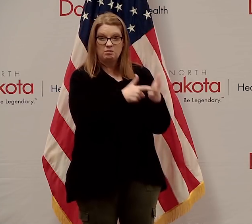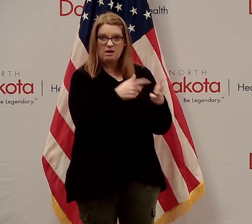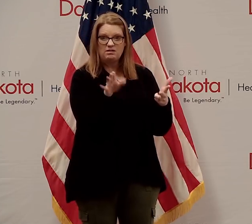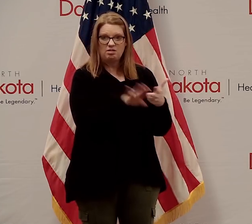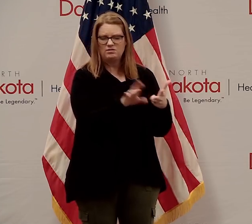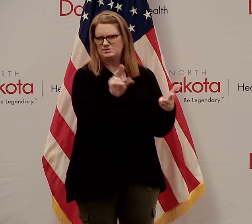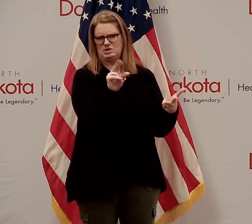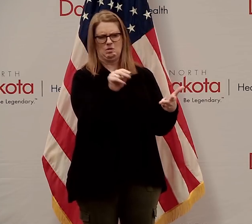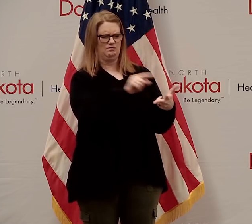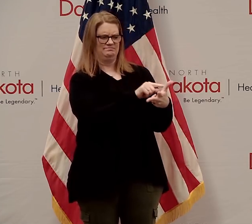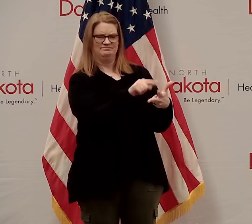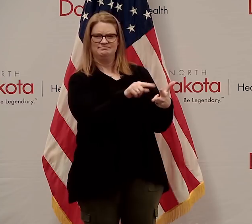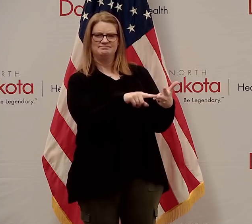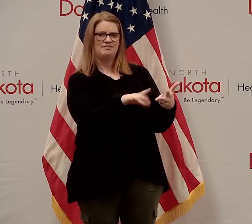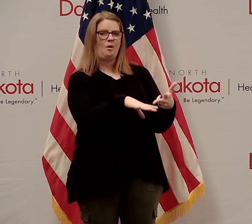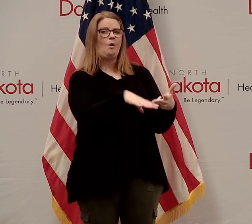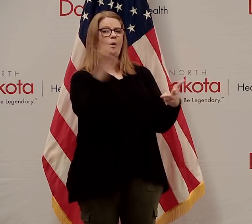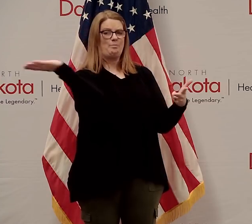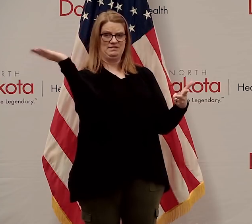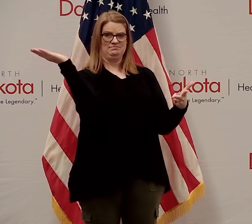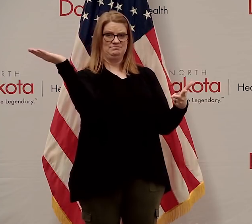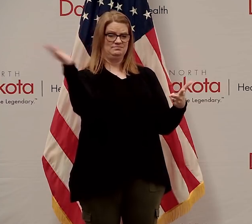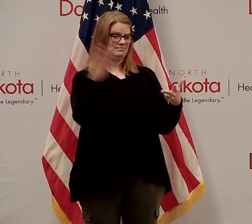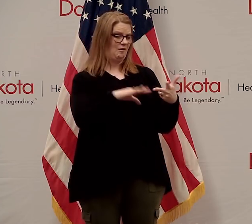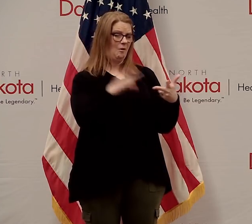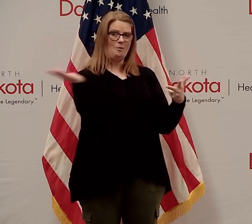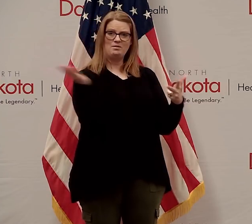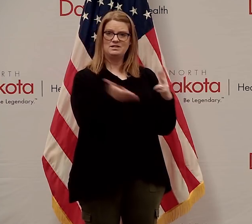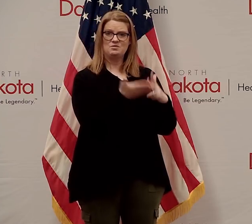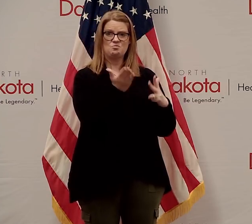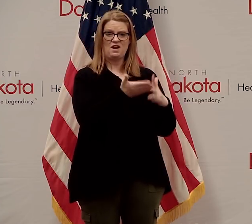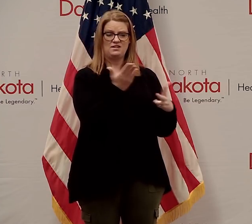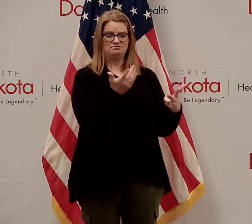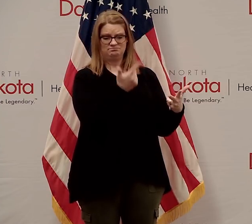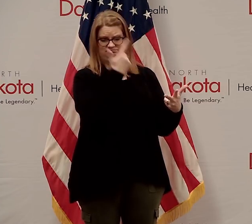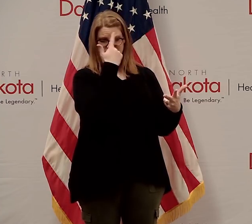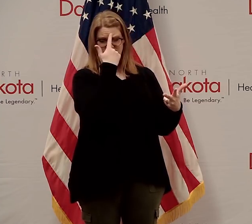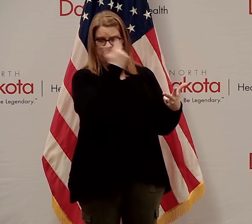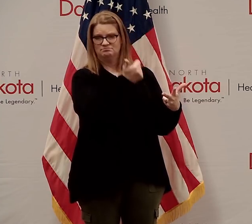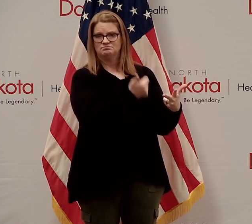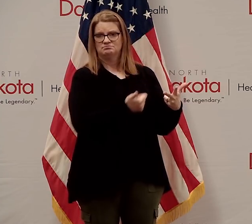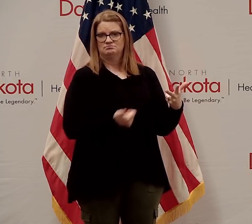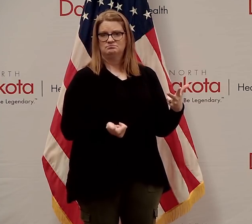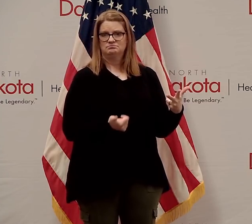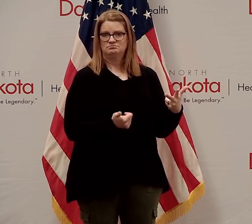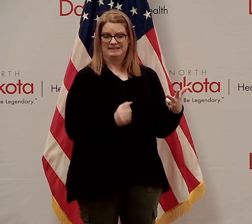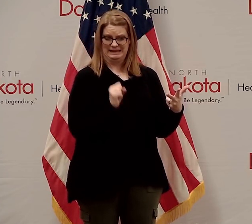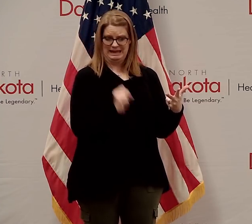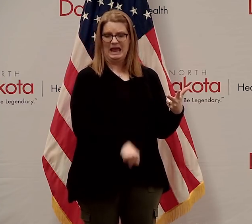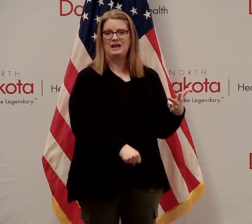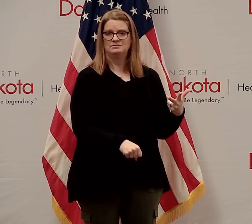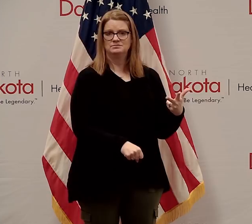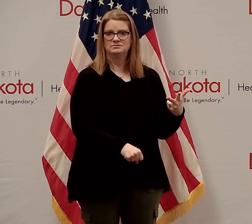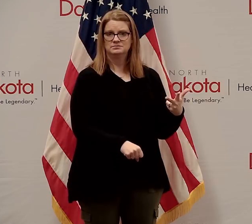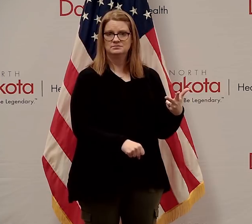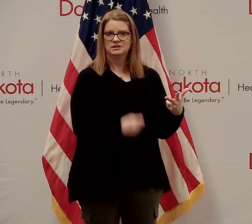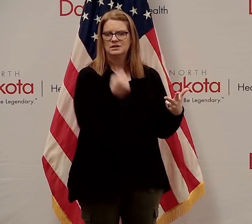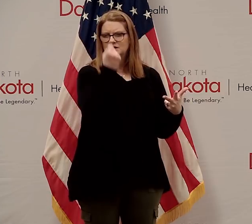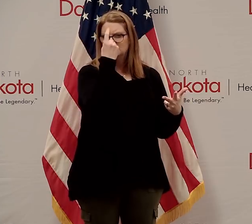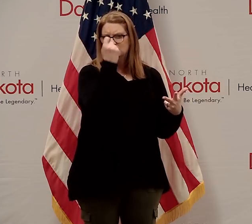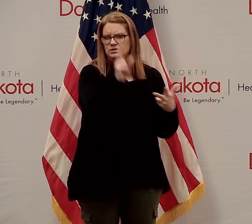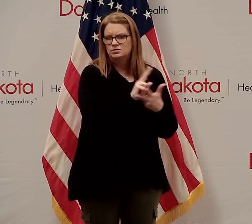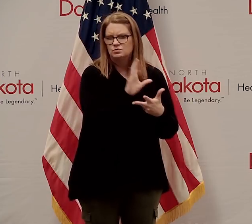sectors. And if they want to be open and running today as they are, they're free to do so using their COVID